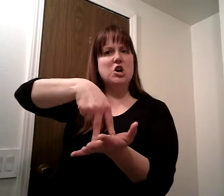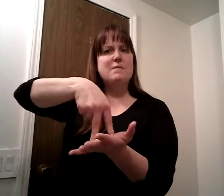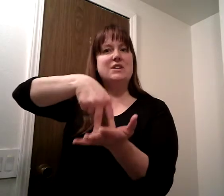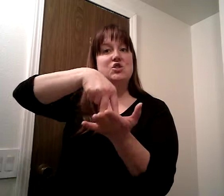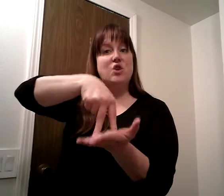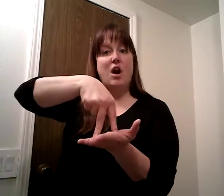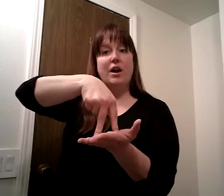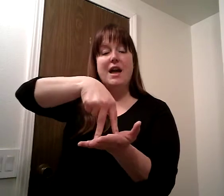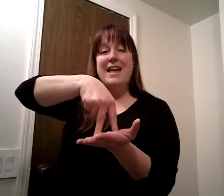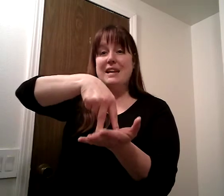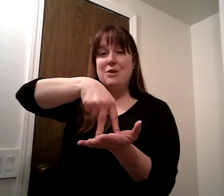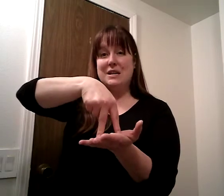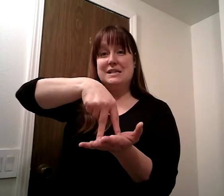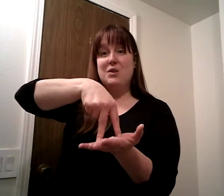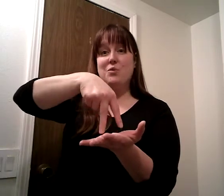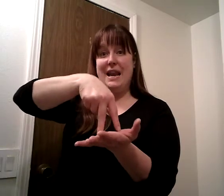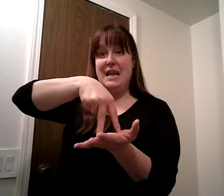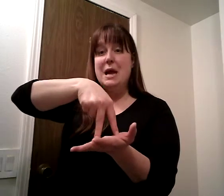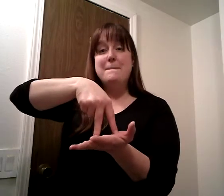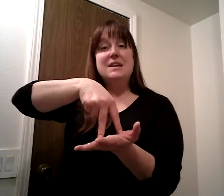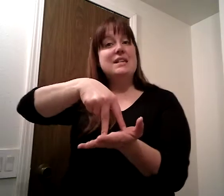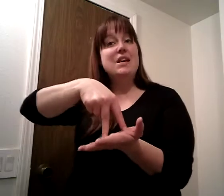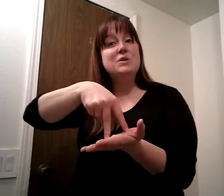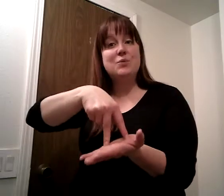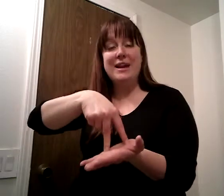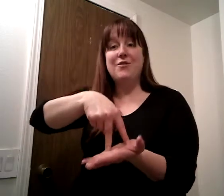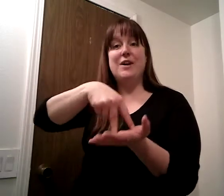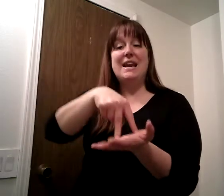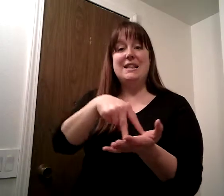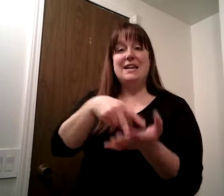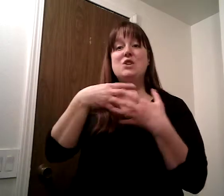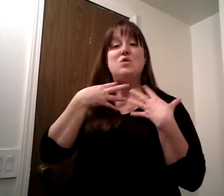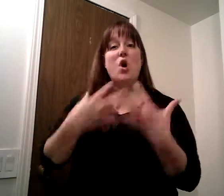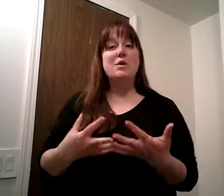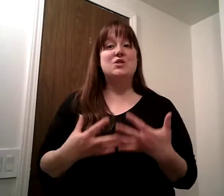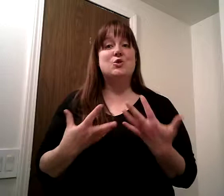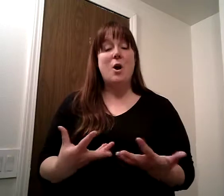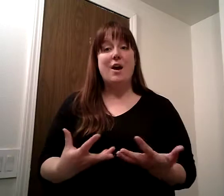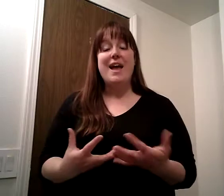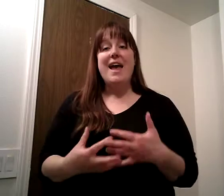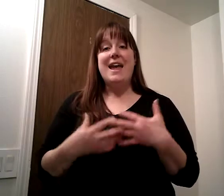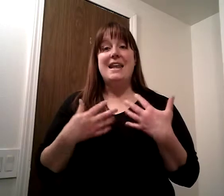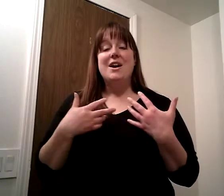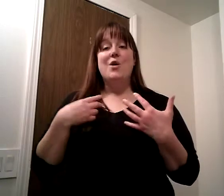and strong. And that's how we're going to sign ready, because he was ready for anything and he was always strong. And